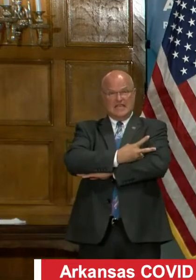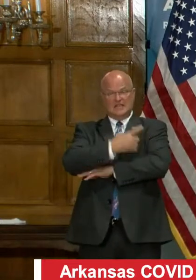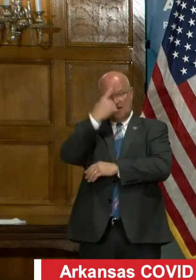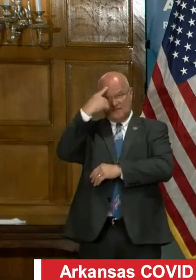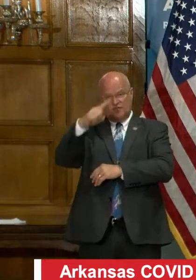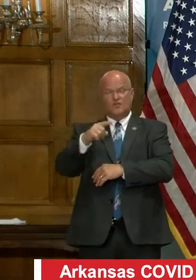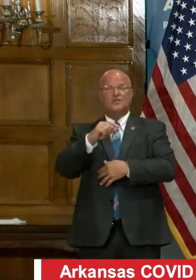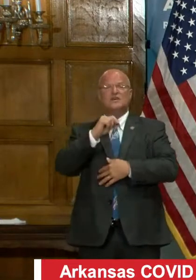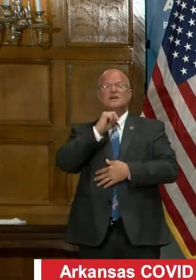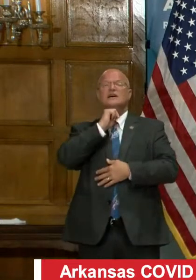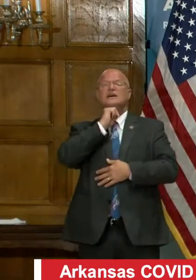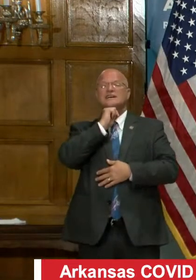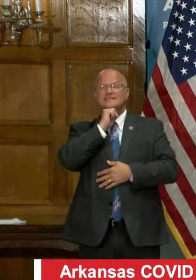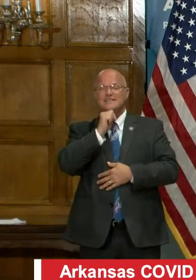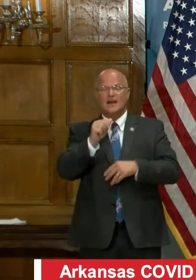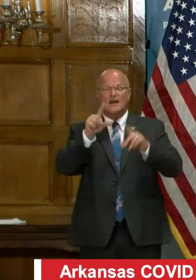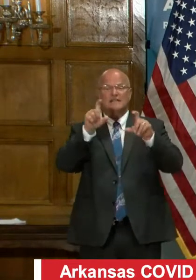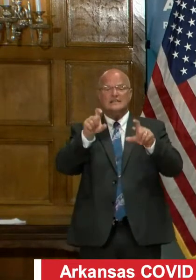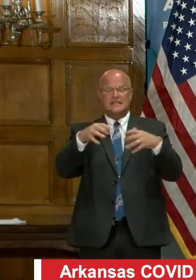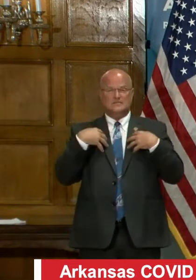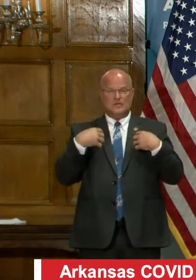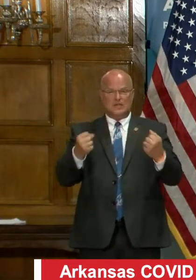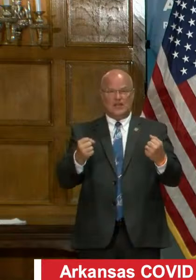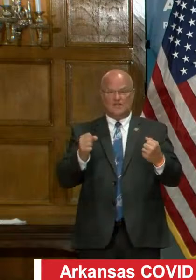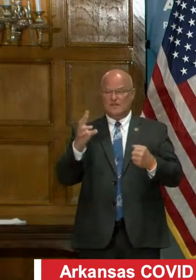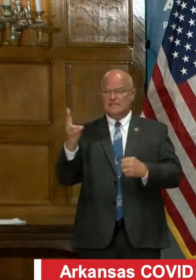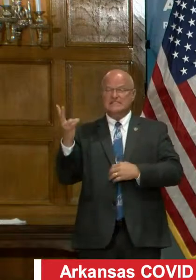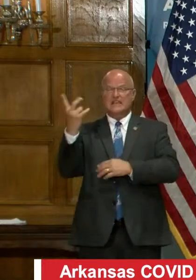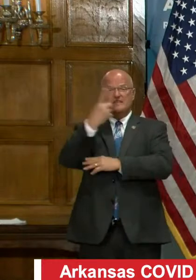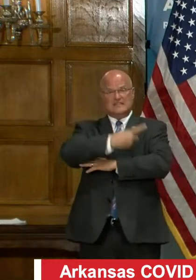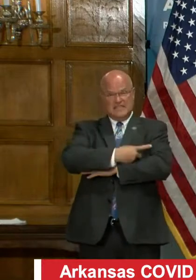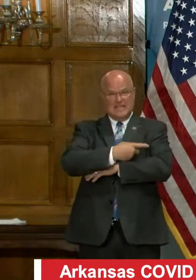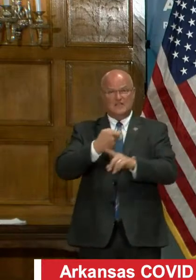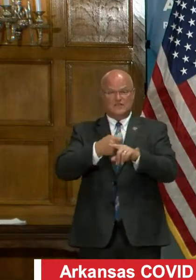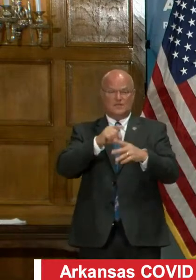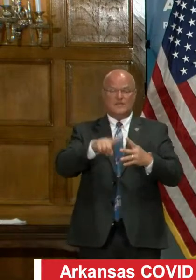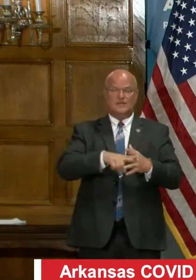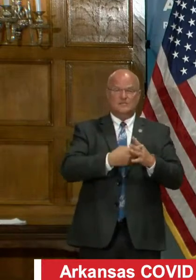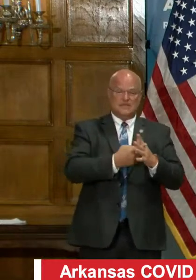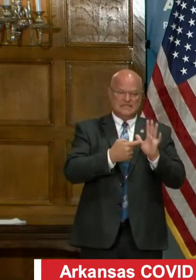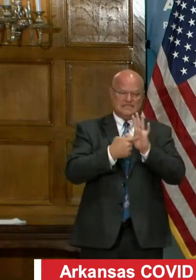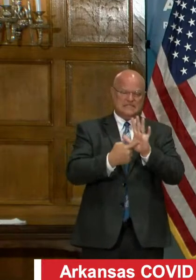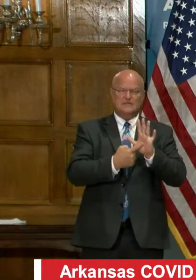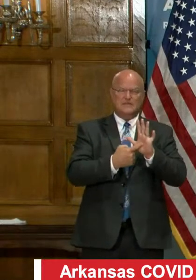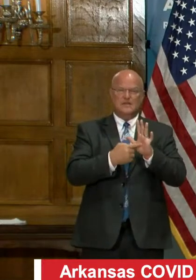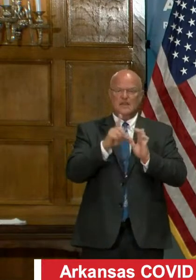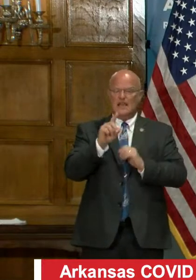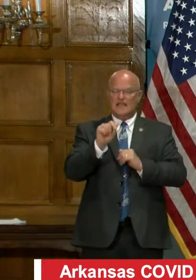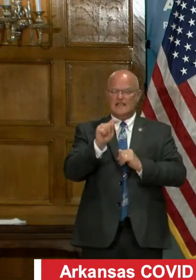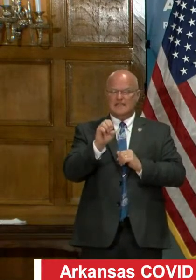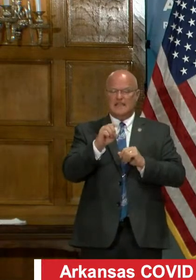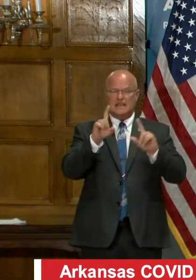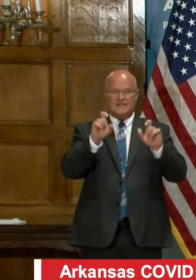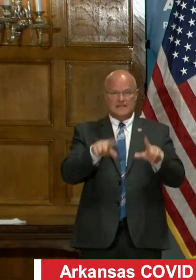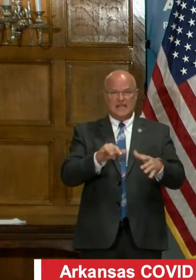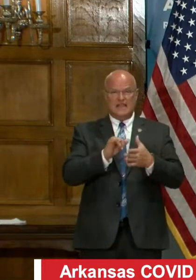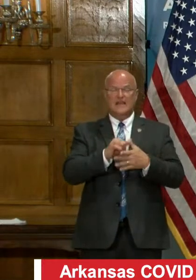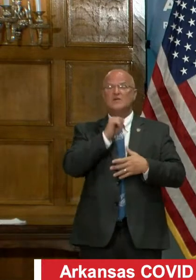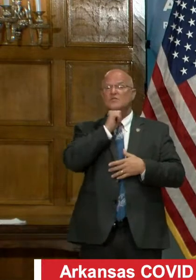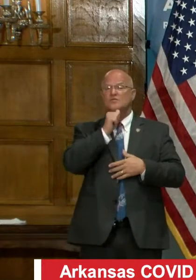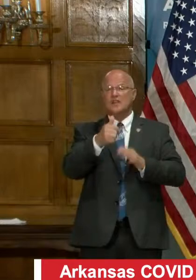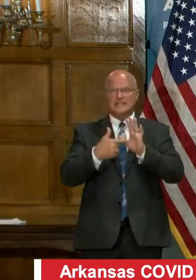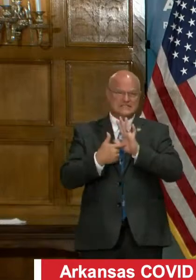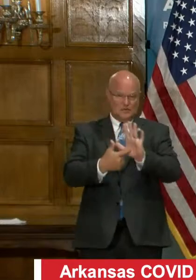for a non-test recovery criteria was 7 days from the onset of symptoms or the date of the test for those who were